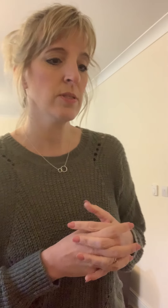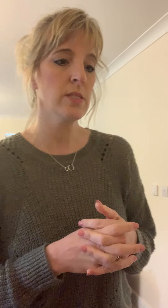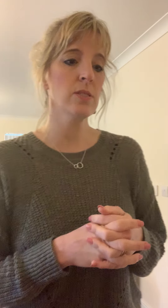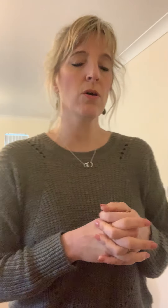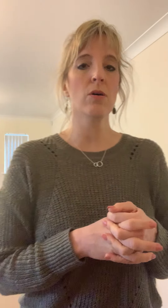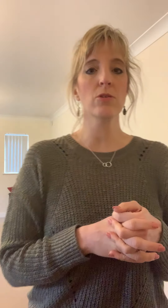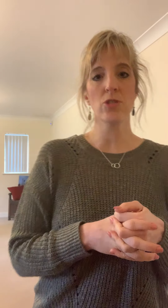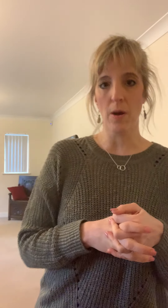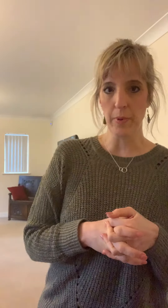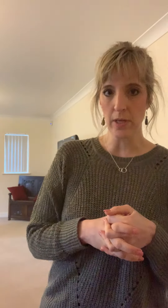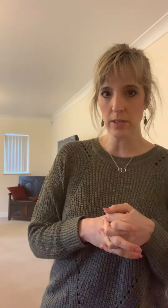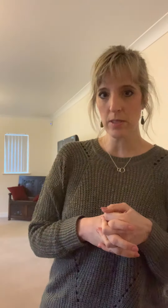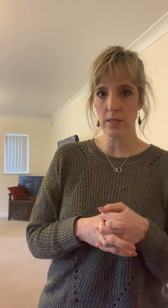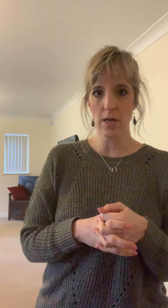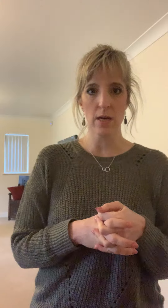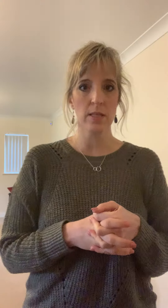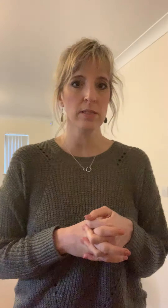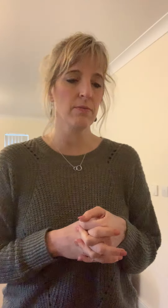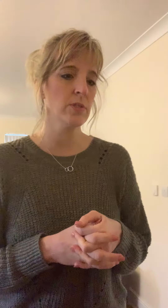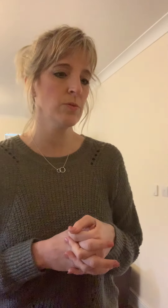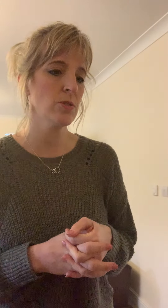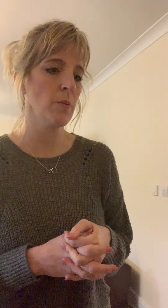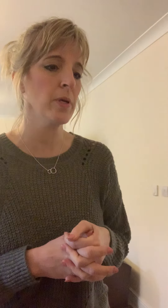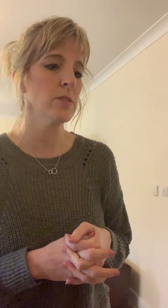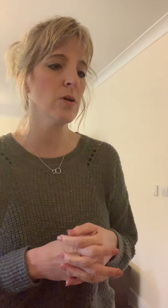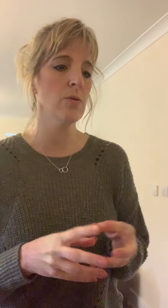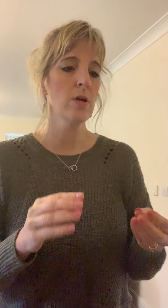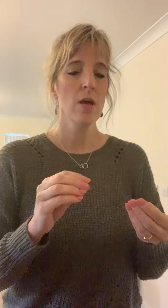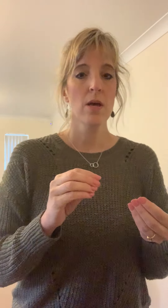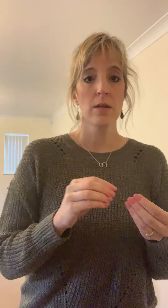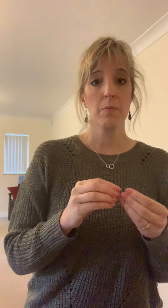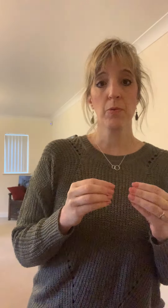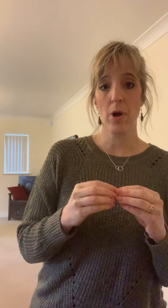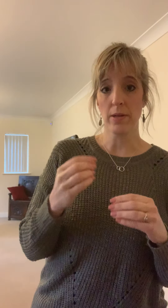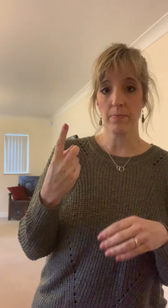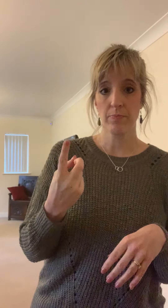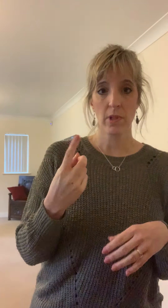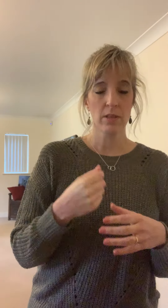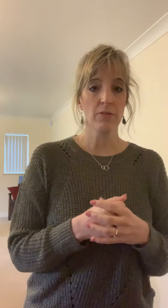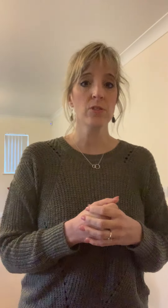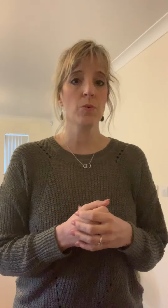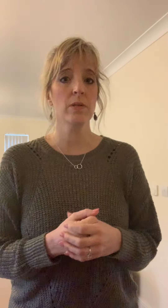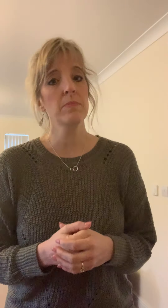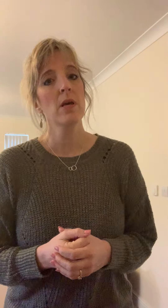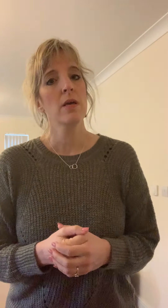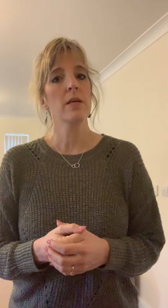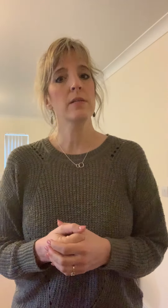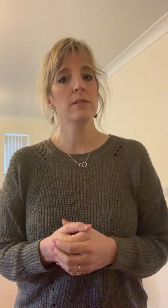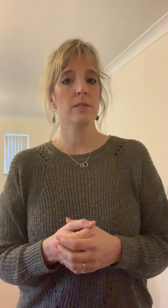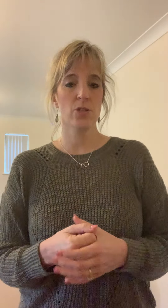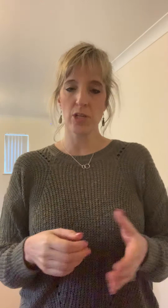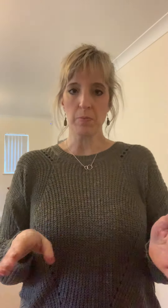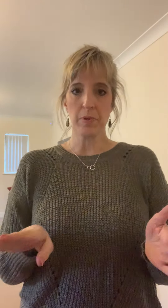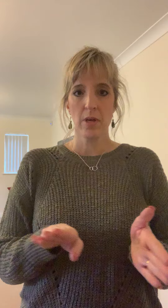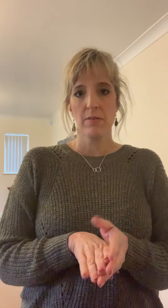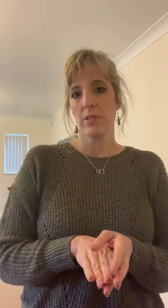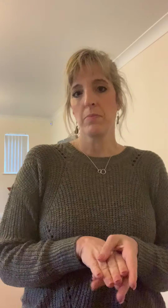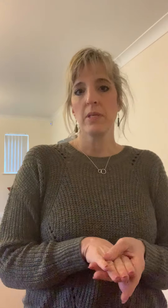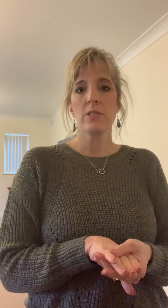this is all shopping, things having to do with shopping. So number one, the first one is cheap. Something is